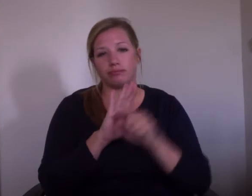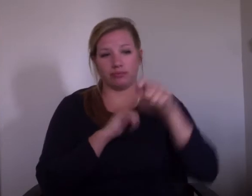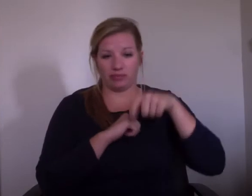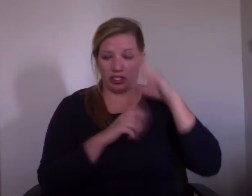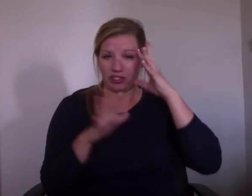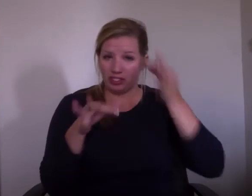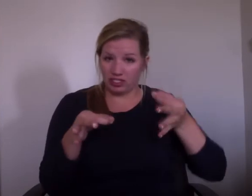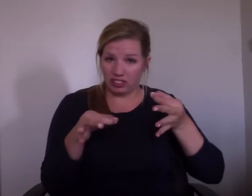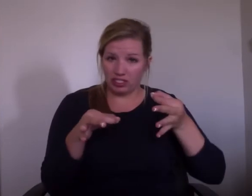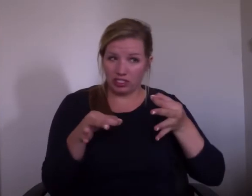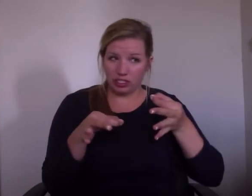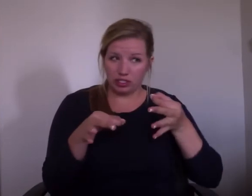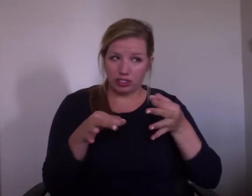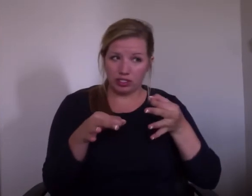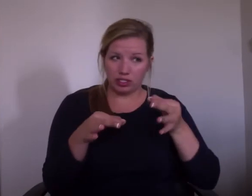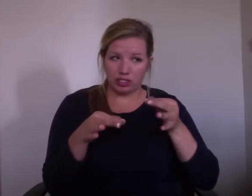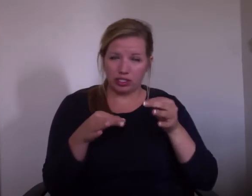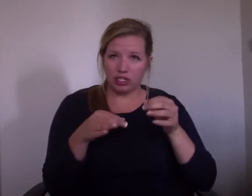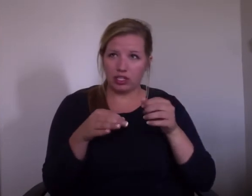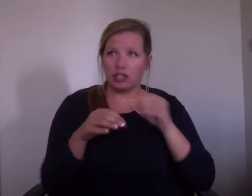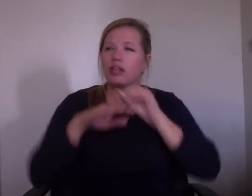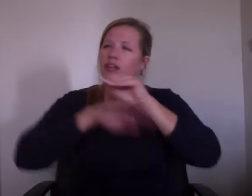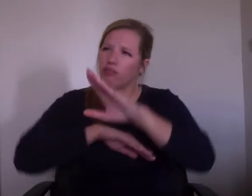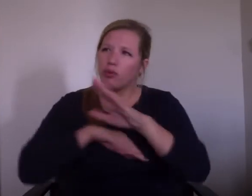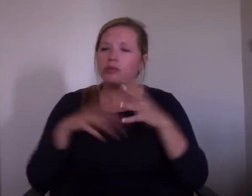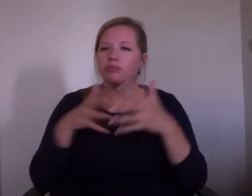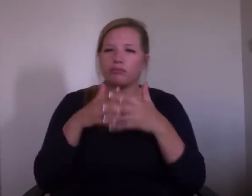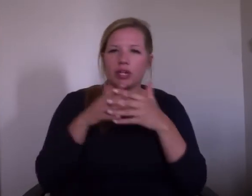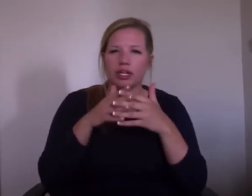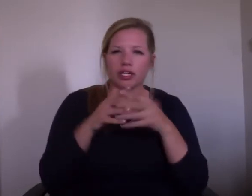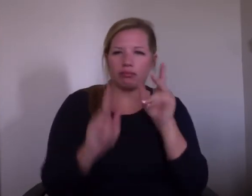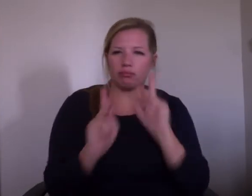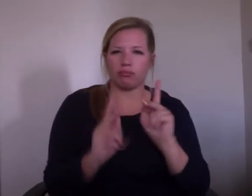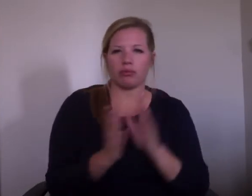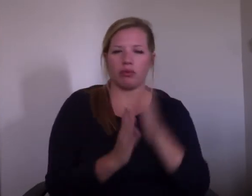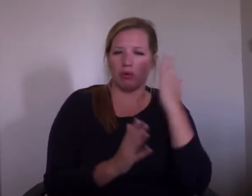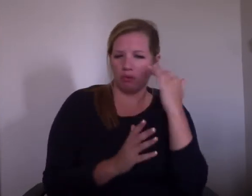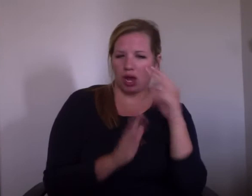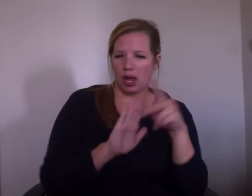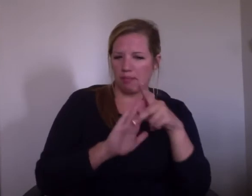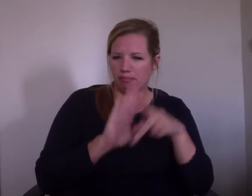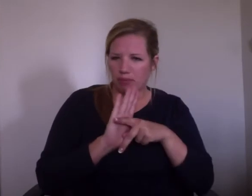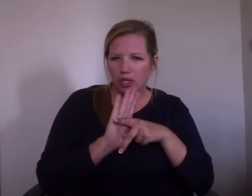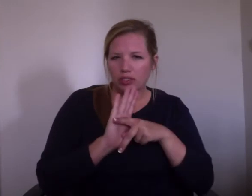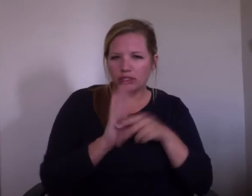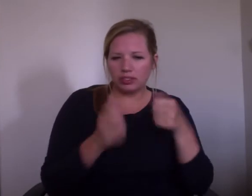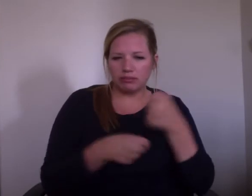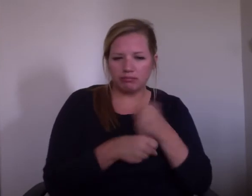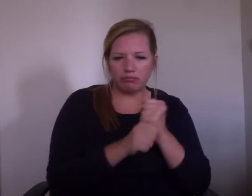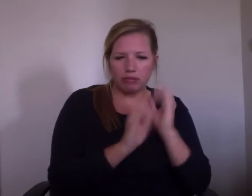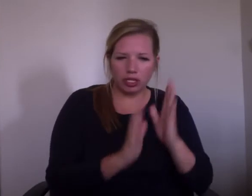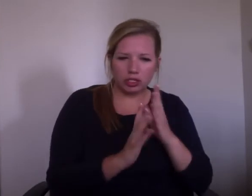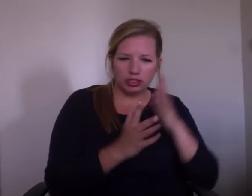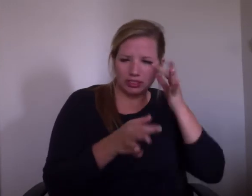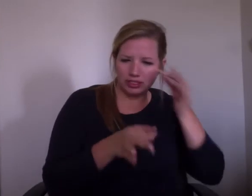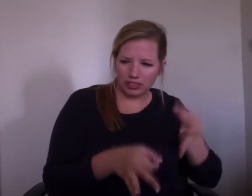decision-making, why policymakers chose the course of action that they did along the way.